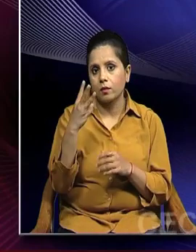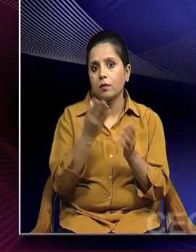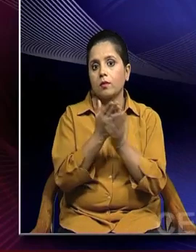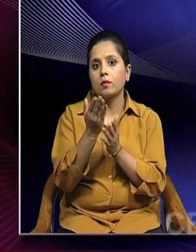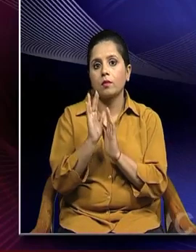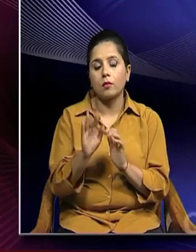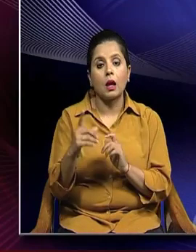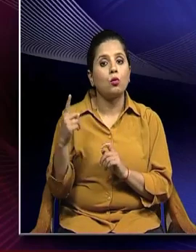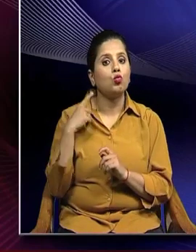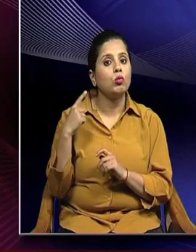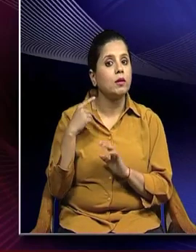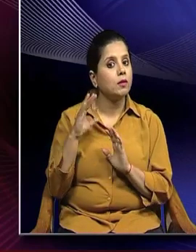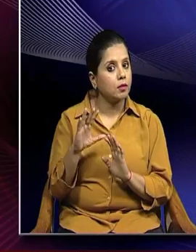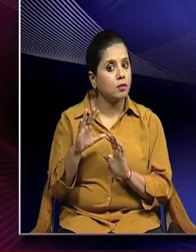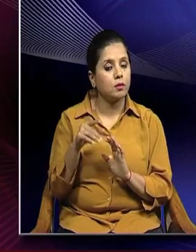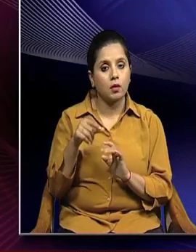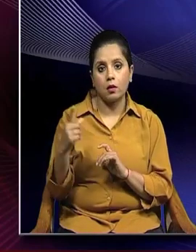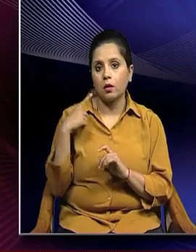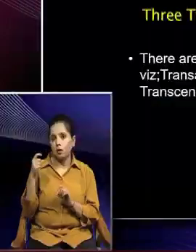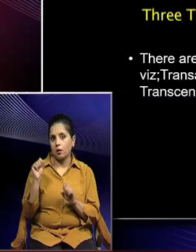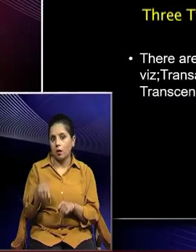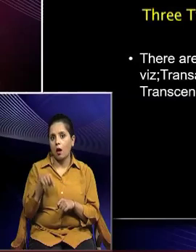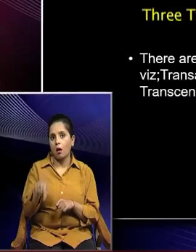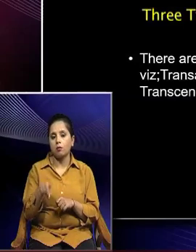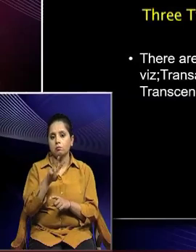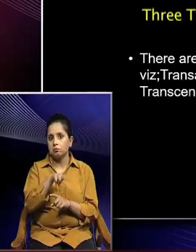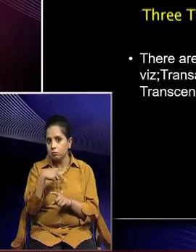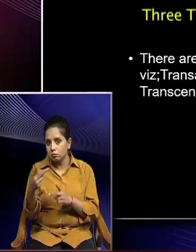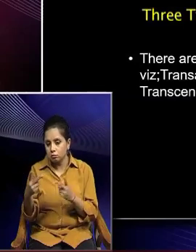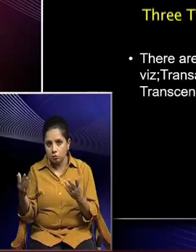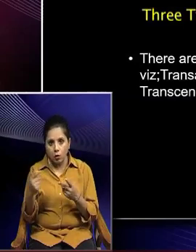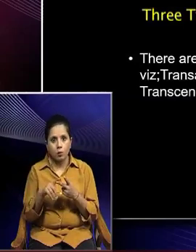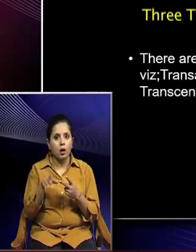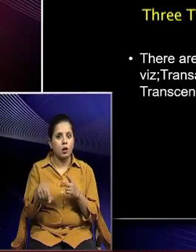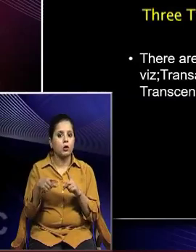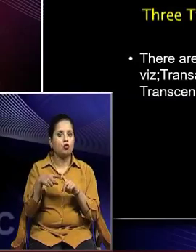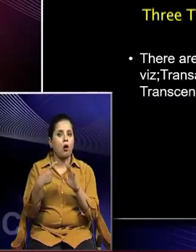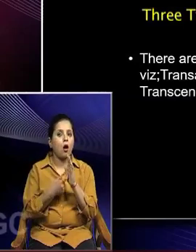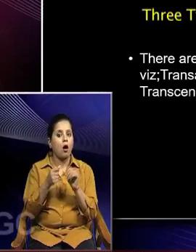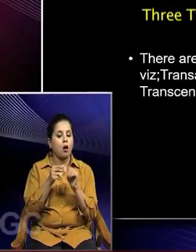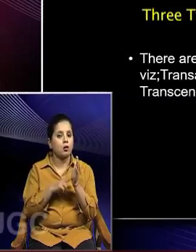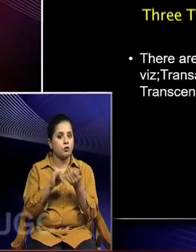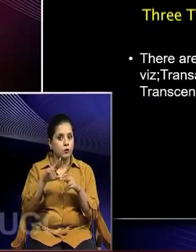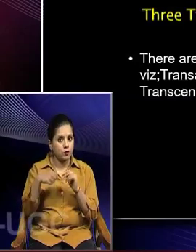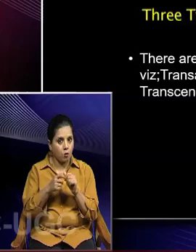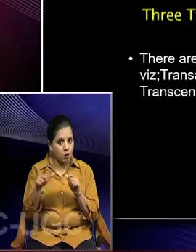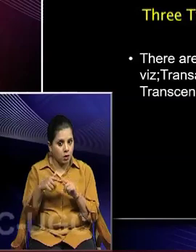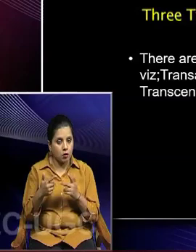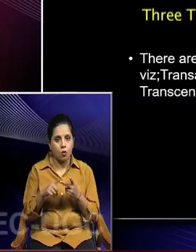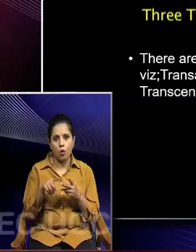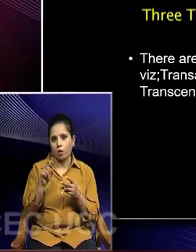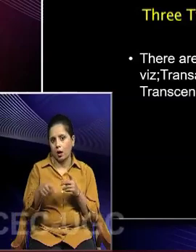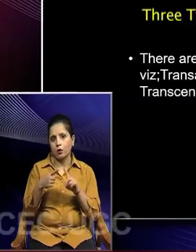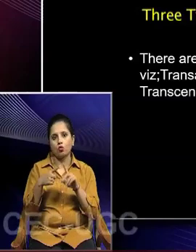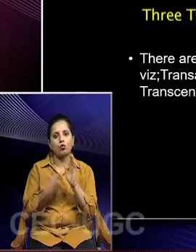of leaders. A leader can be transactional, a leader can be transformational, or a leader can be